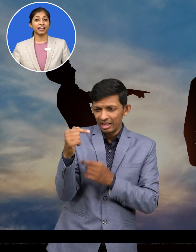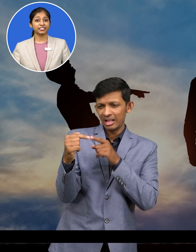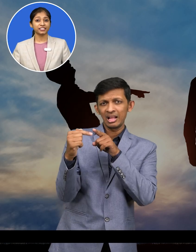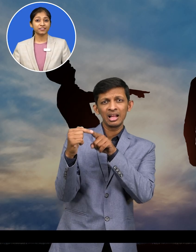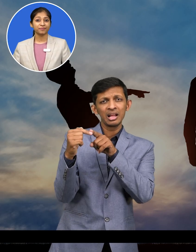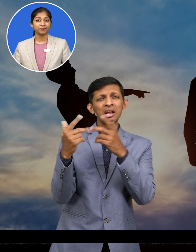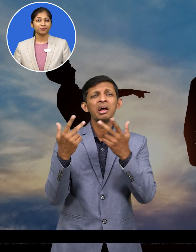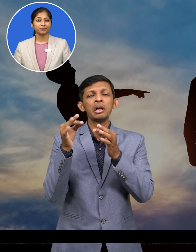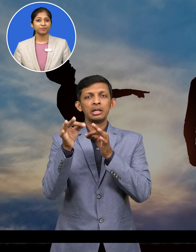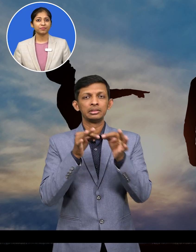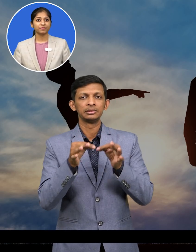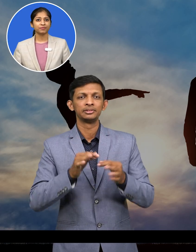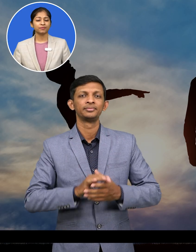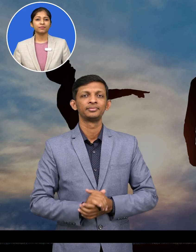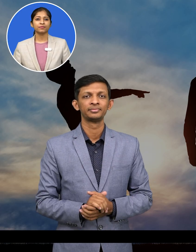Prejudice.